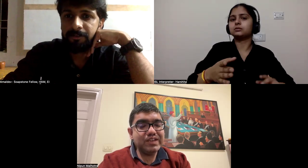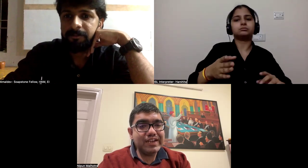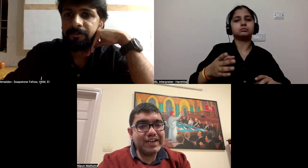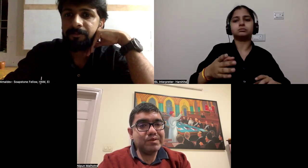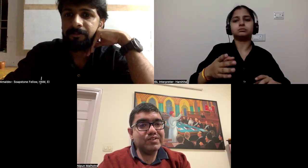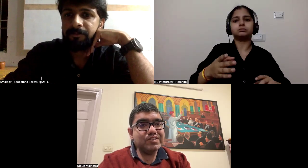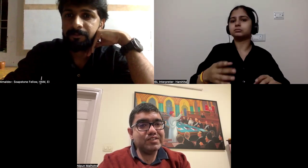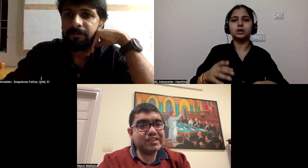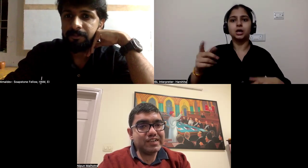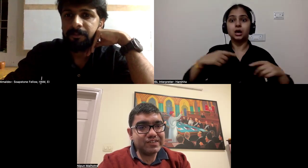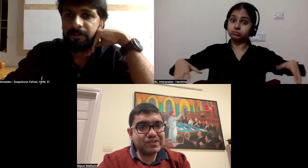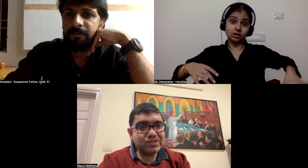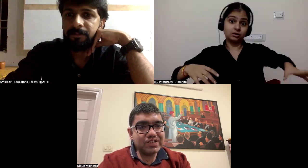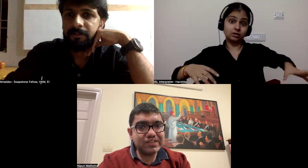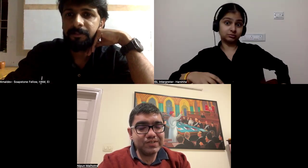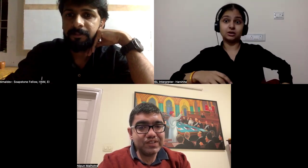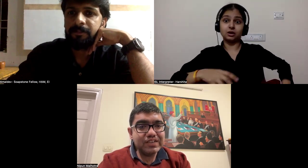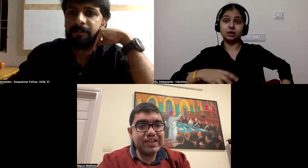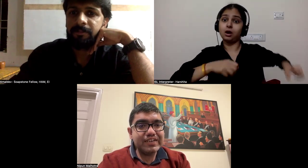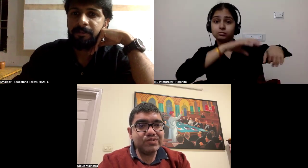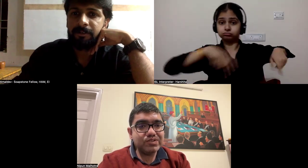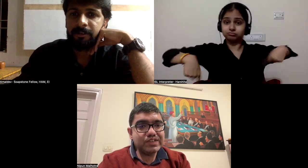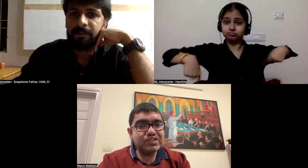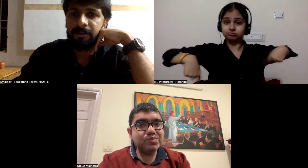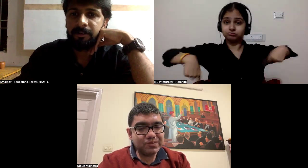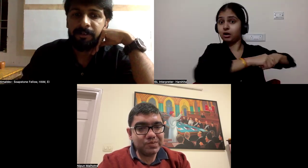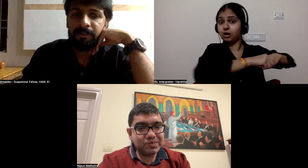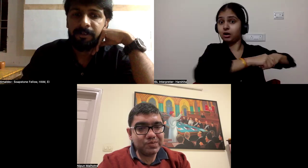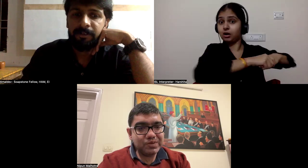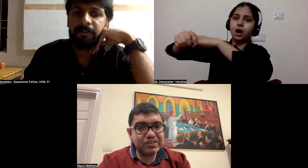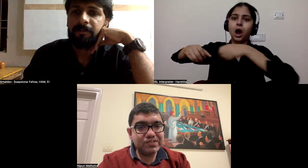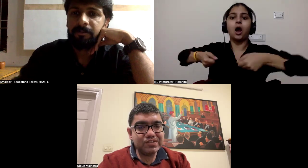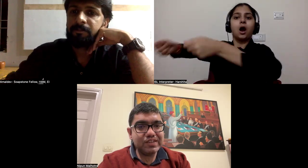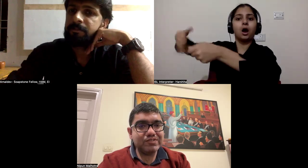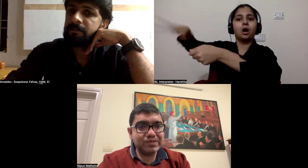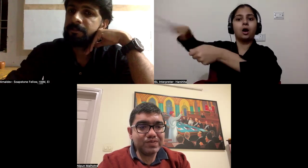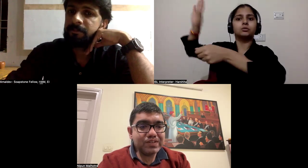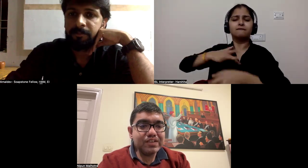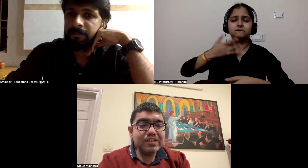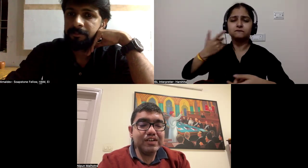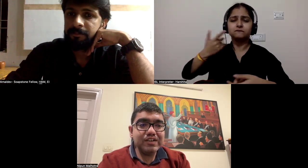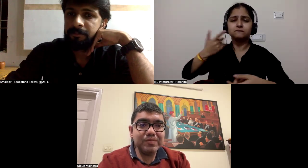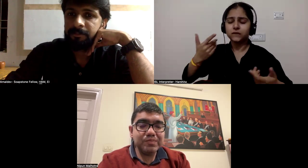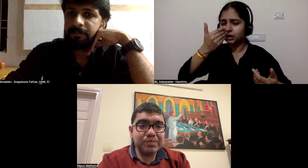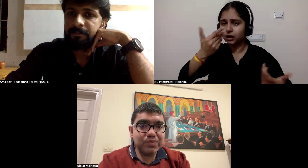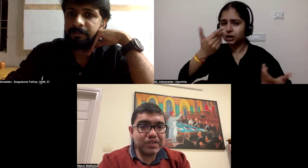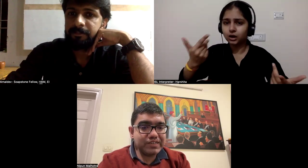he held my wheelchair and dragged it out, etc. And it was a very humiliating experience that way. But what I did